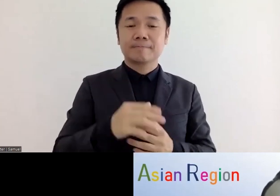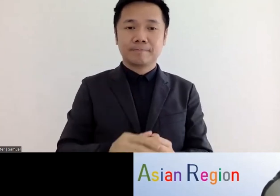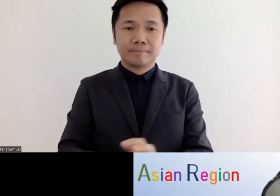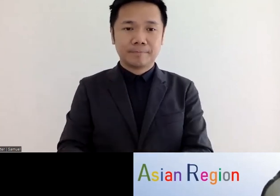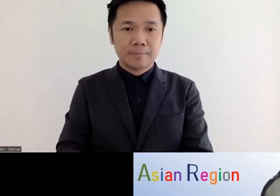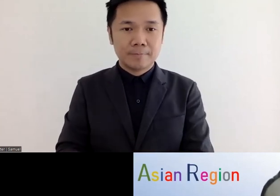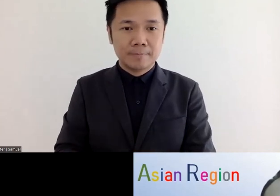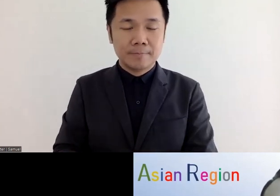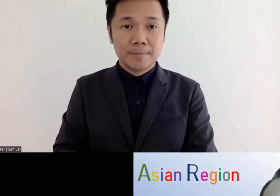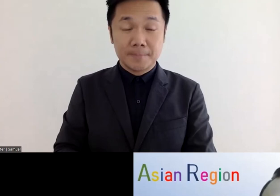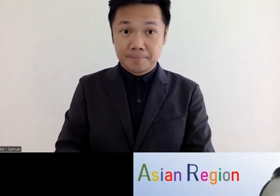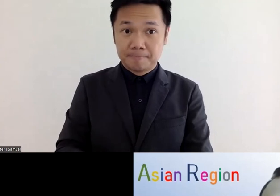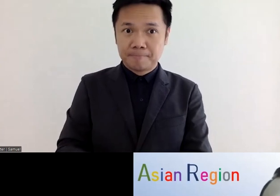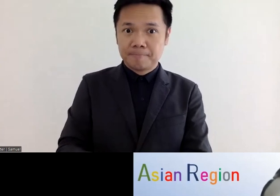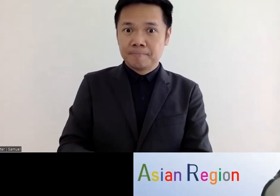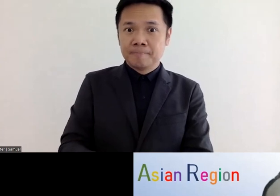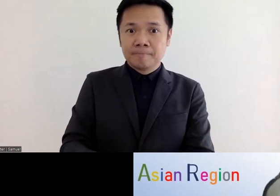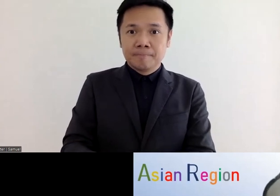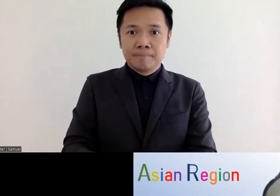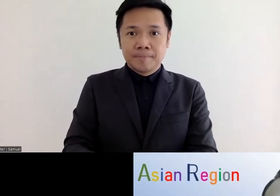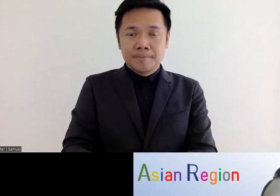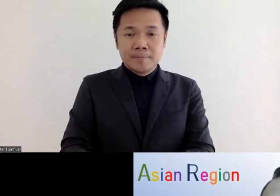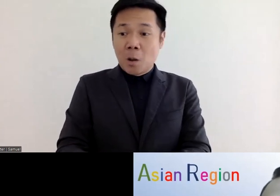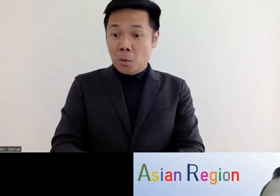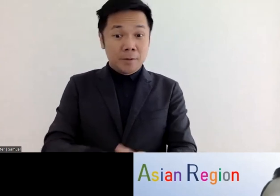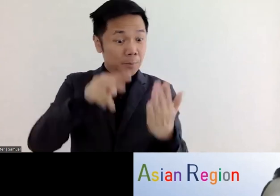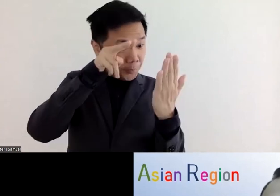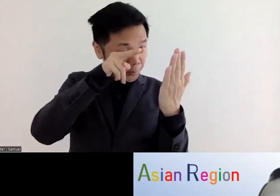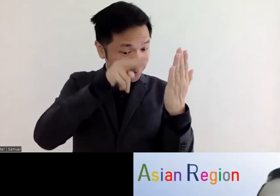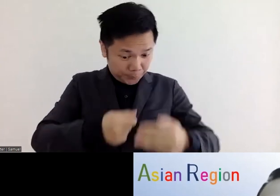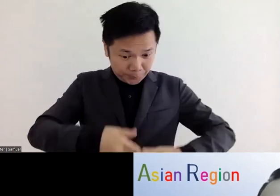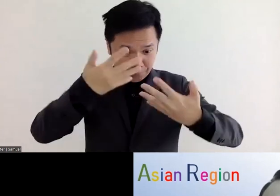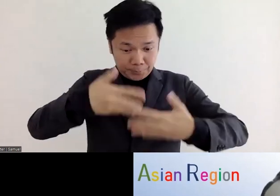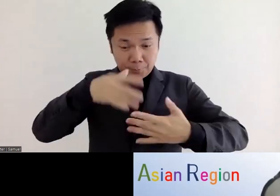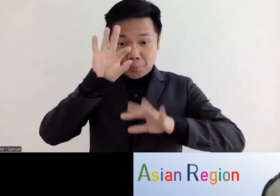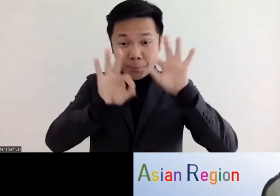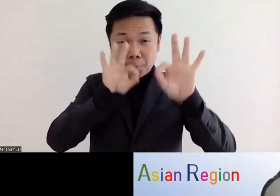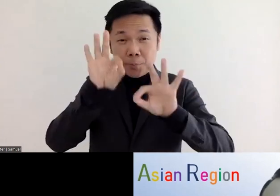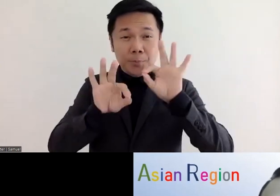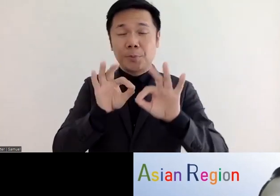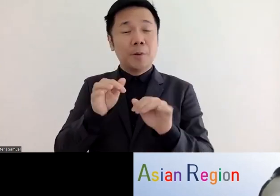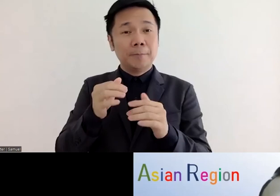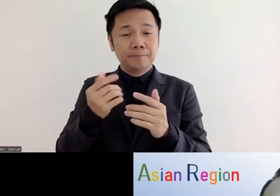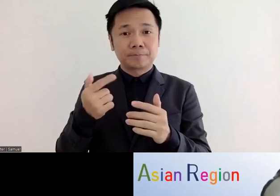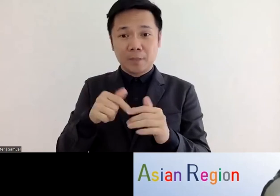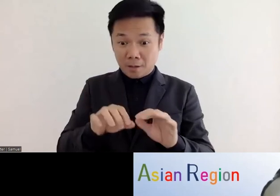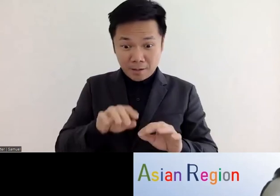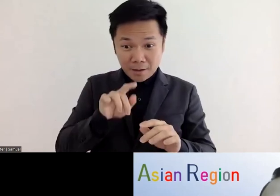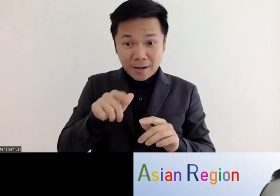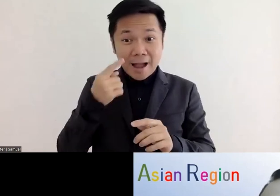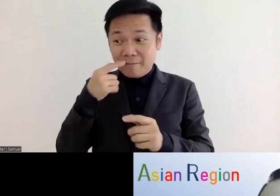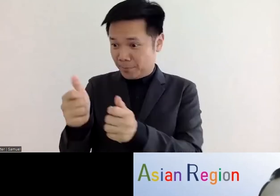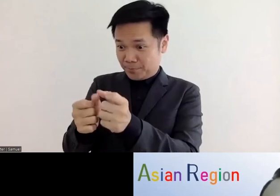I think I'm receiving so many questions, and also on the other hand, I'm receiving so many text